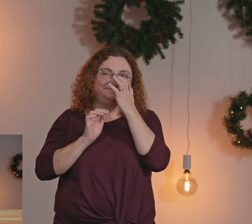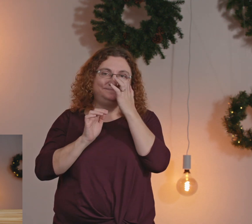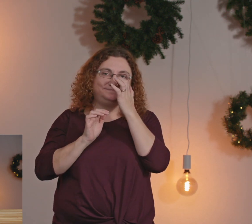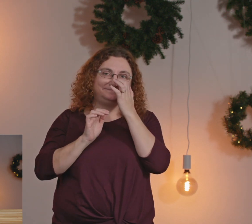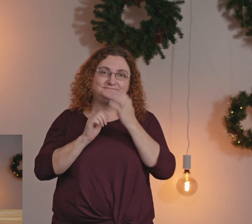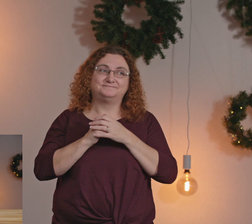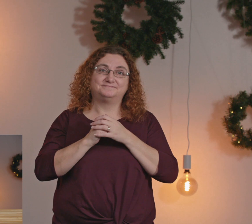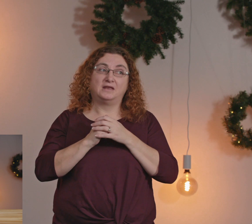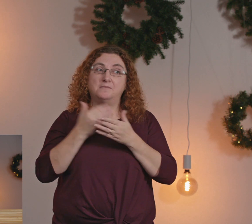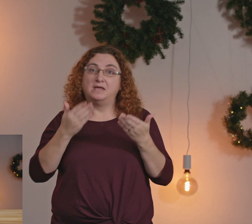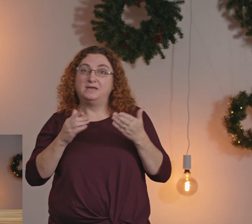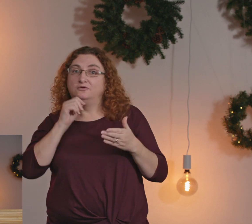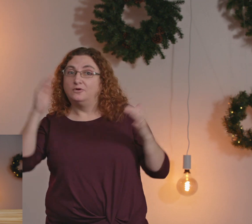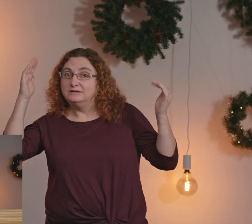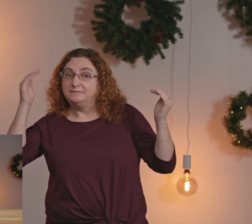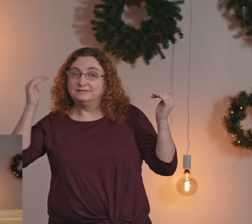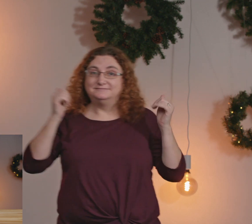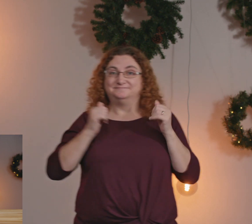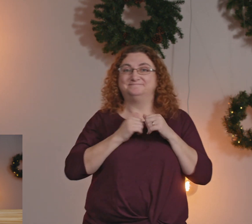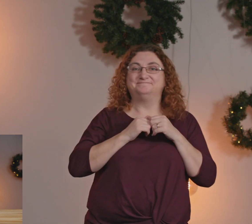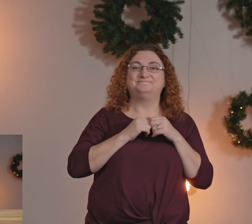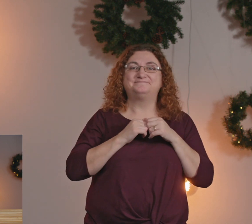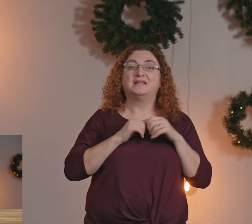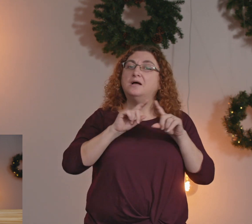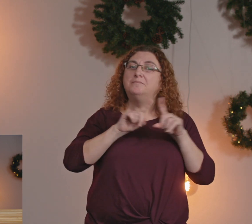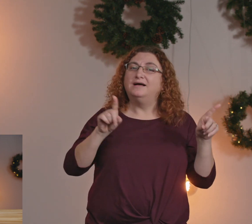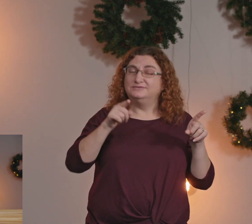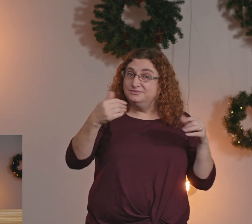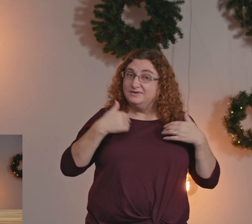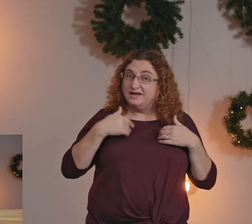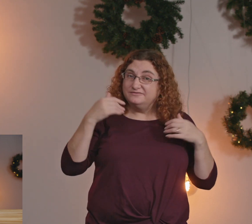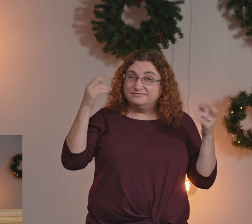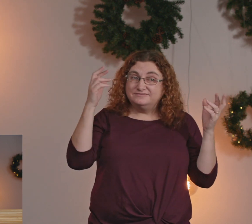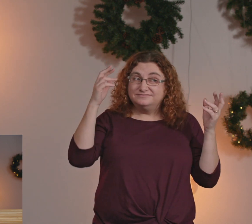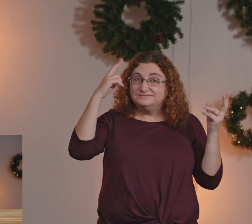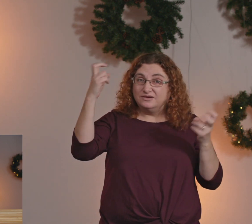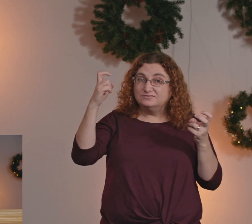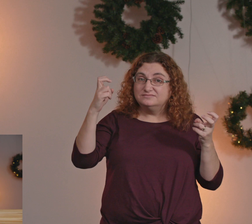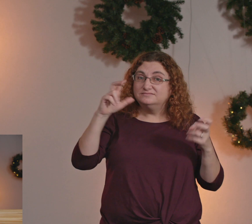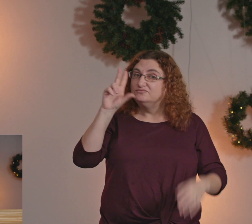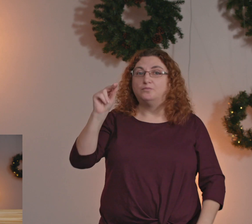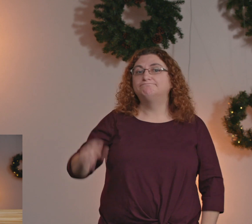It might be in unexpected ways. But is there any doubt that he will?